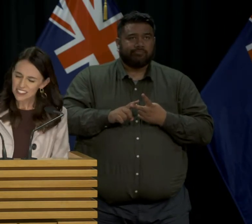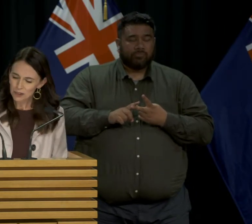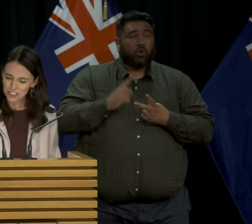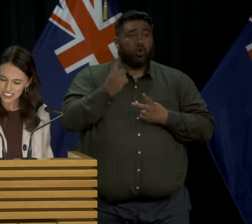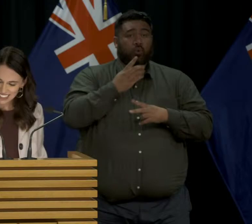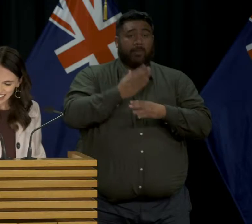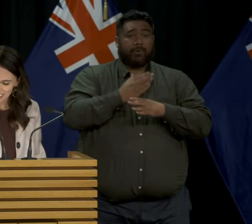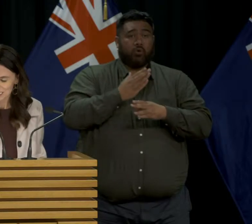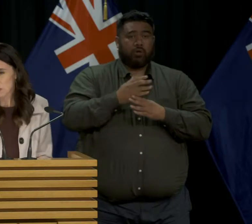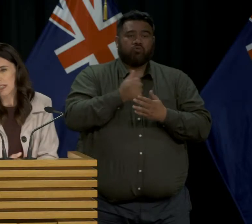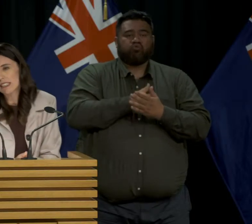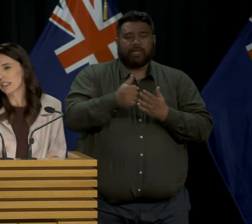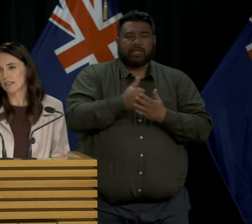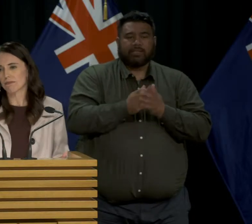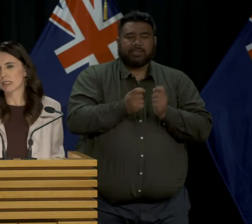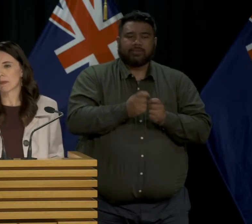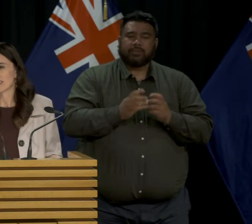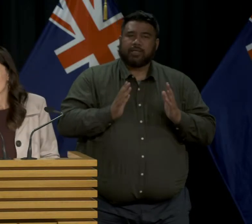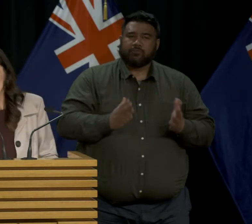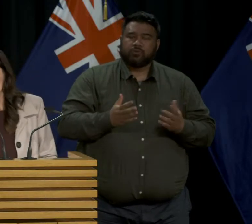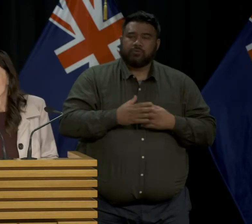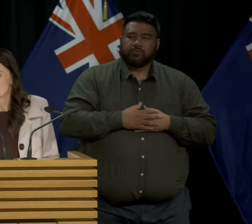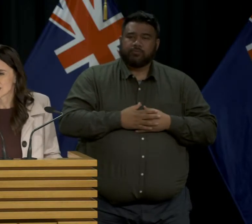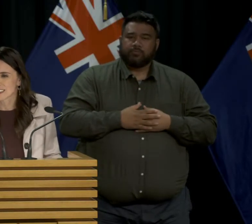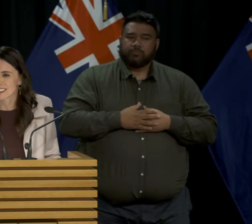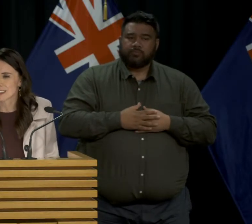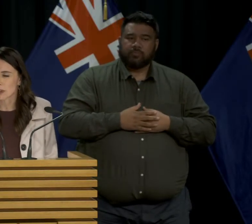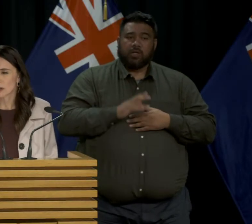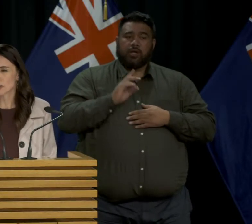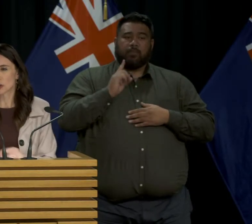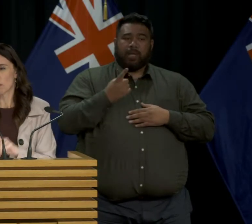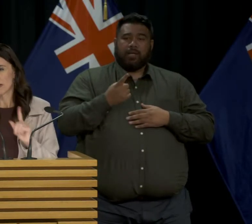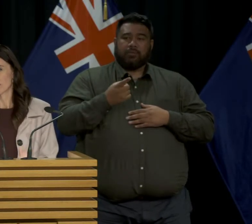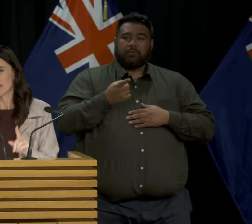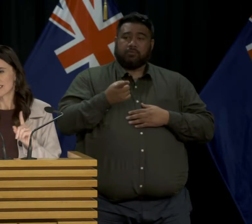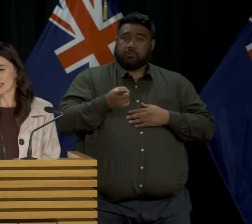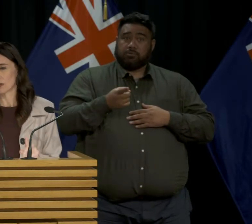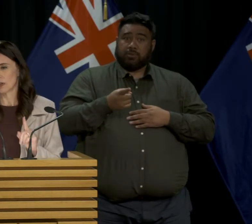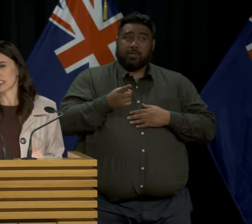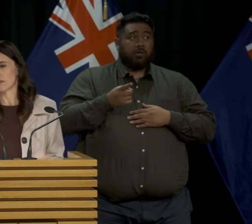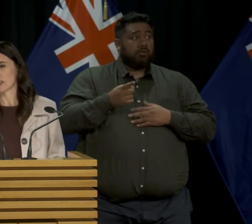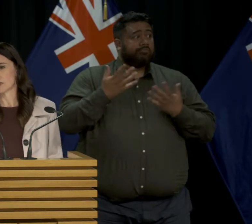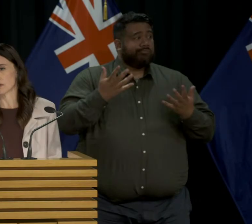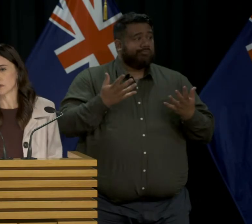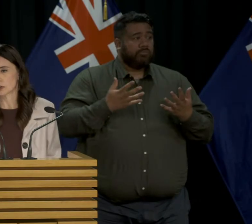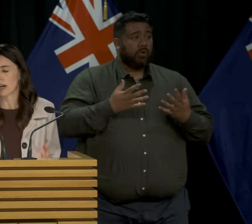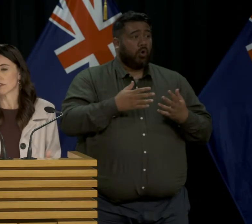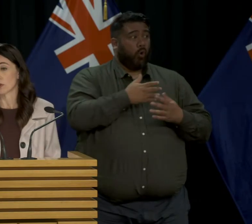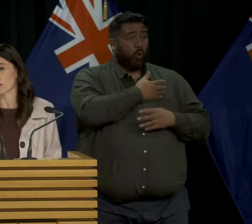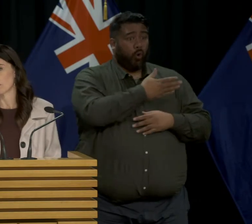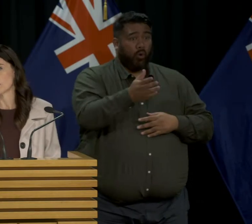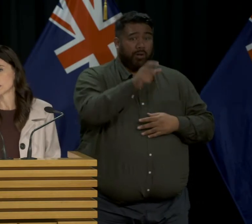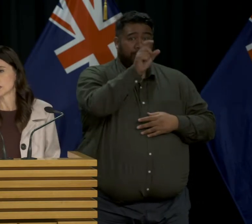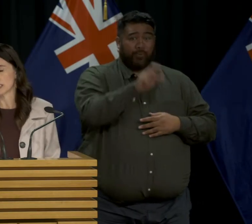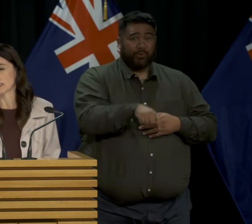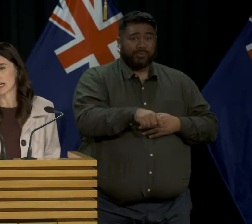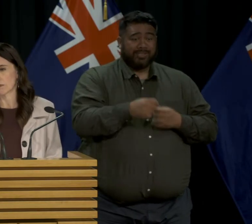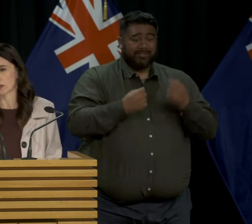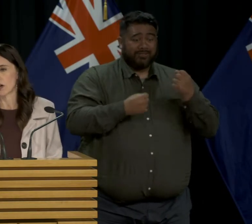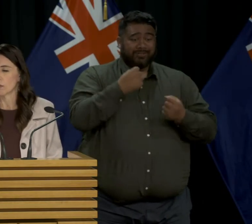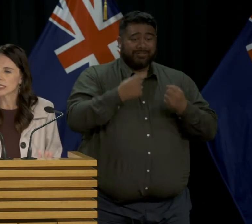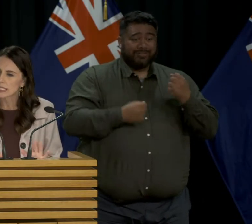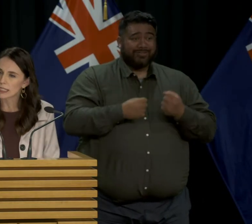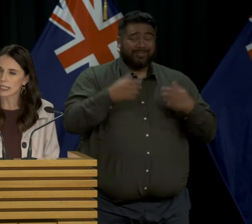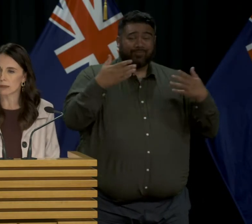The one thing I would just say, look, we set a speed limit in New Zealand. We don't stop every single individual traveller on a road to check that